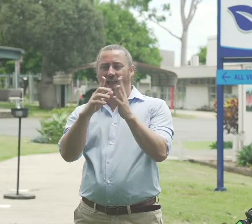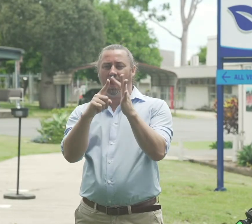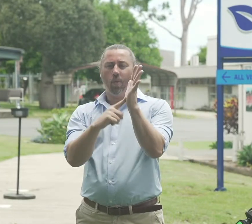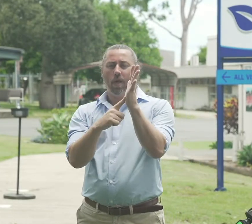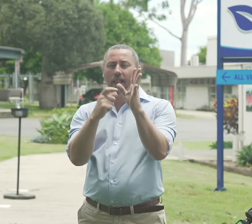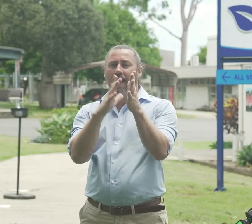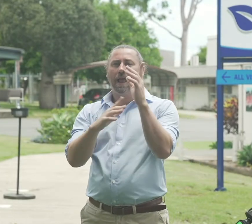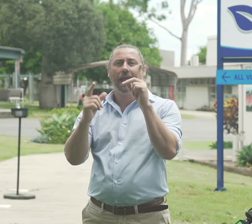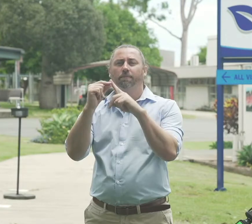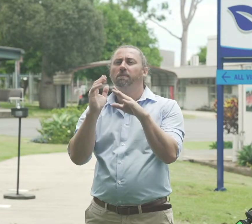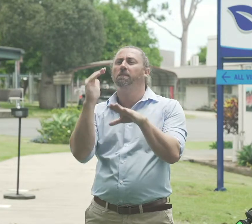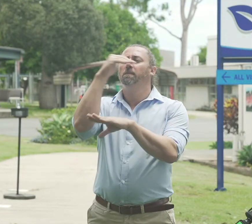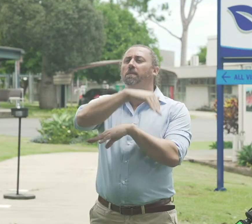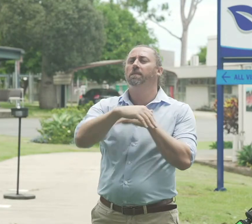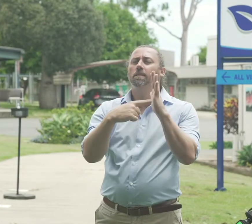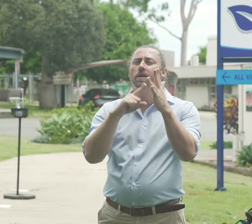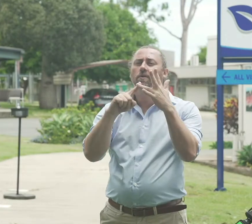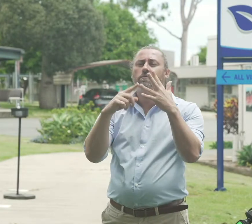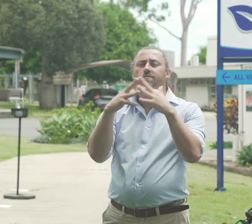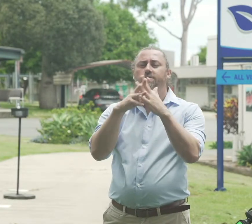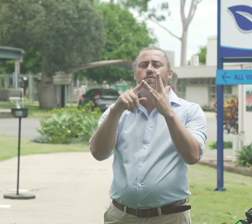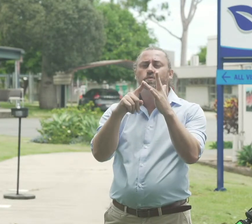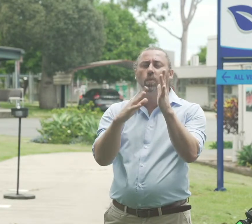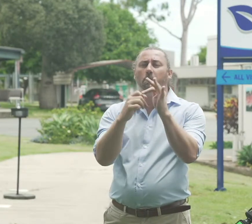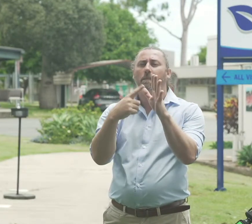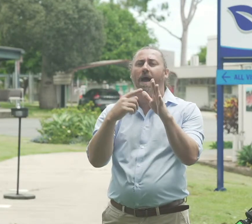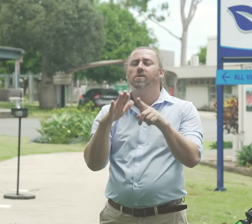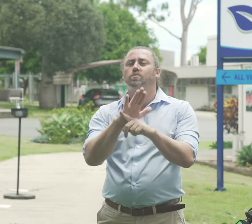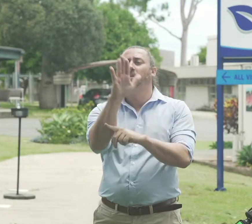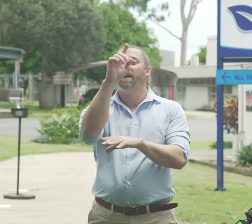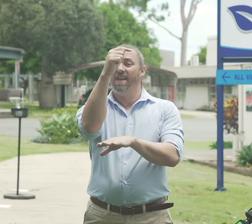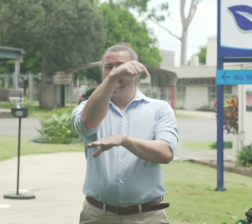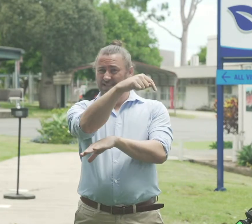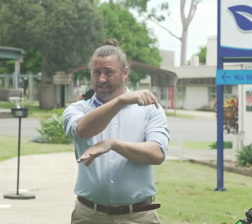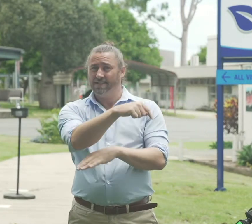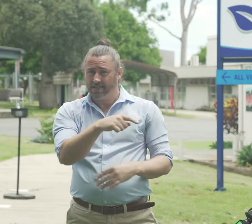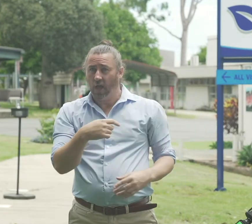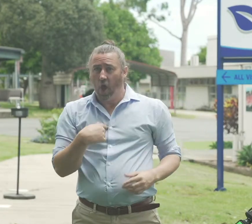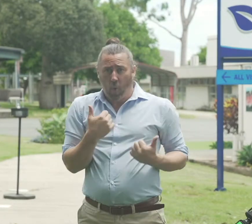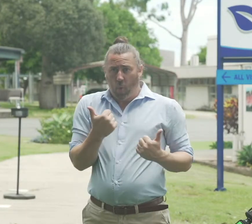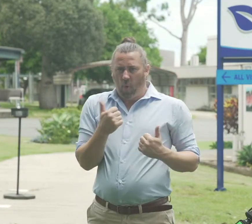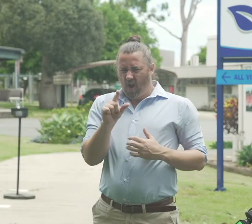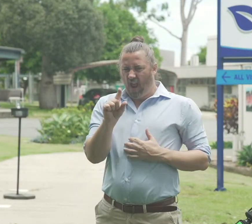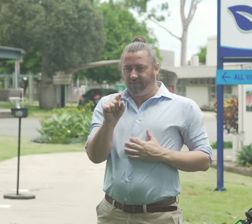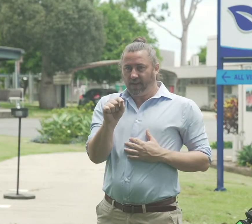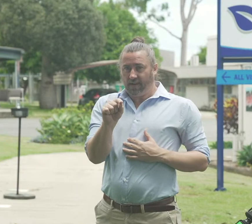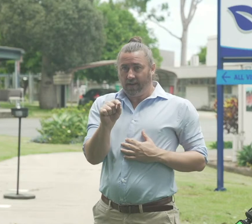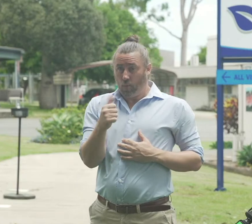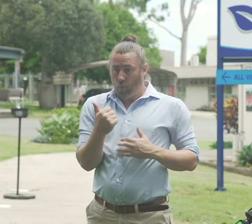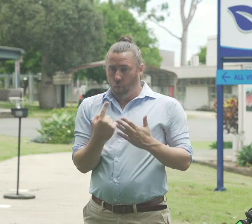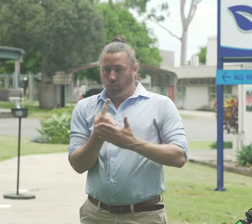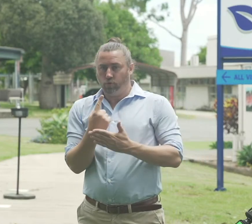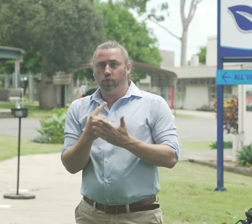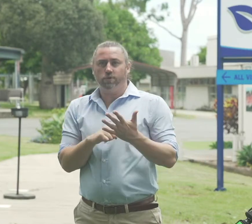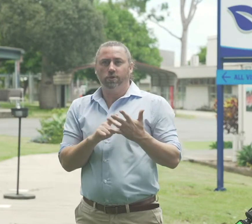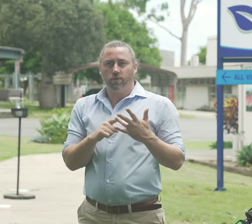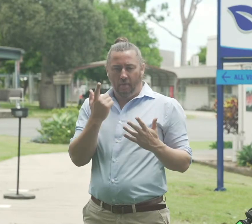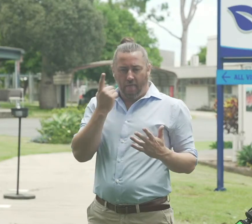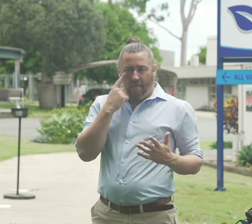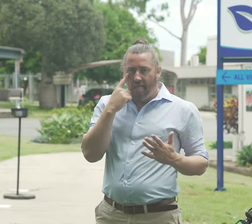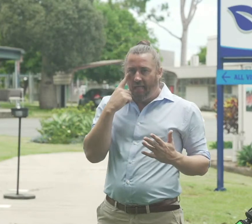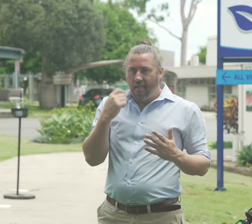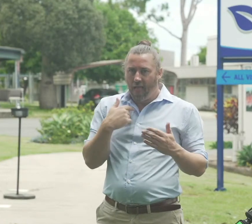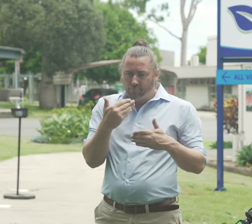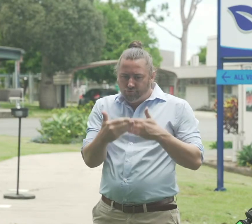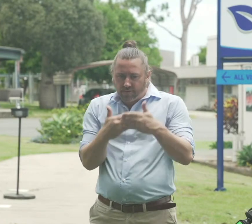and build upwards from there so that we can test our systems, make sure that everything that the staff need there to